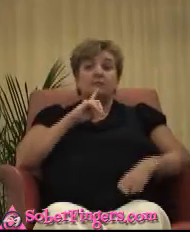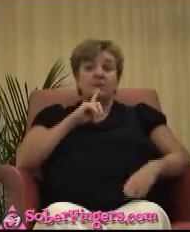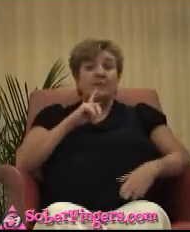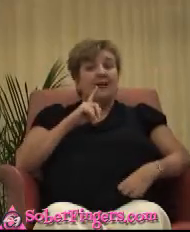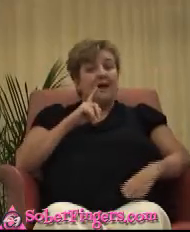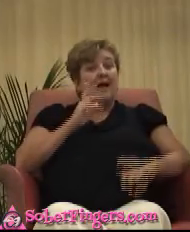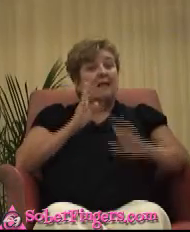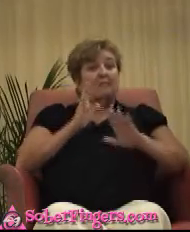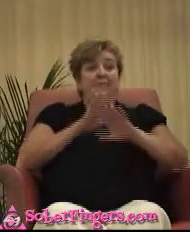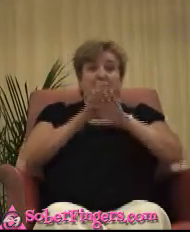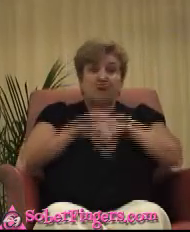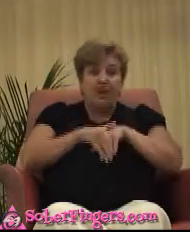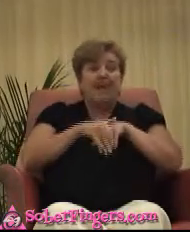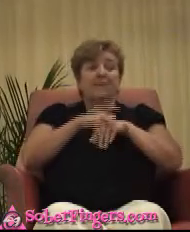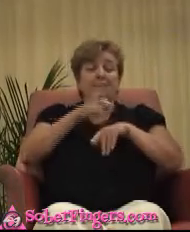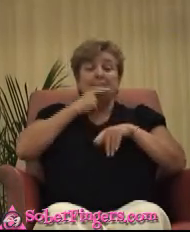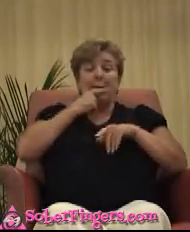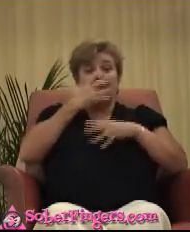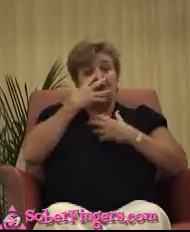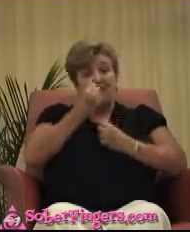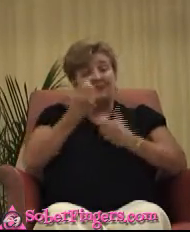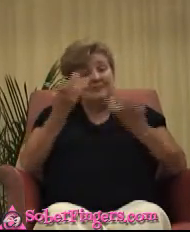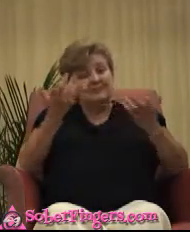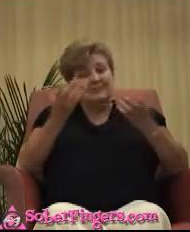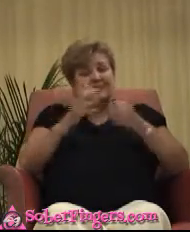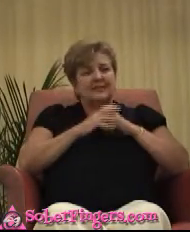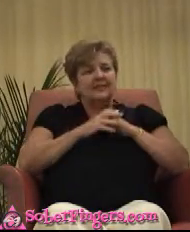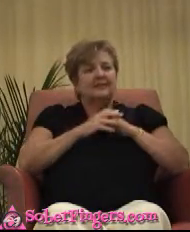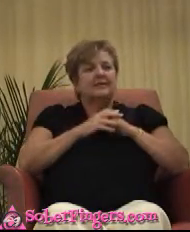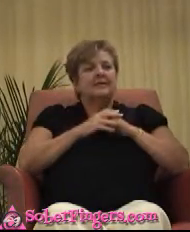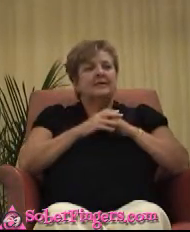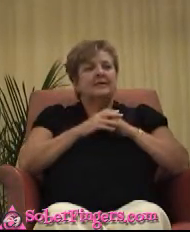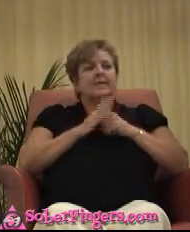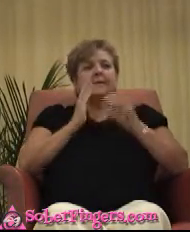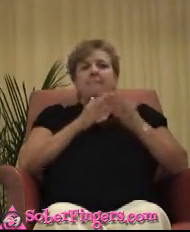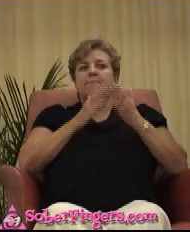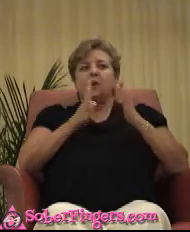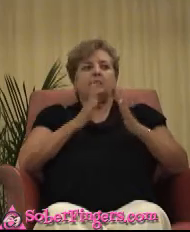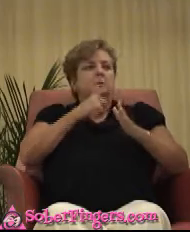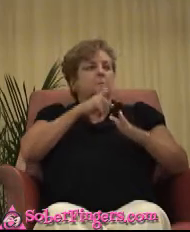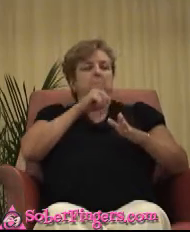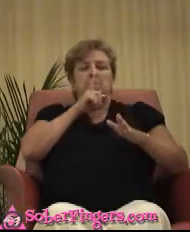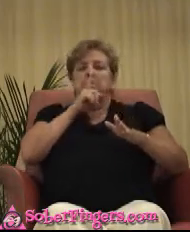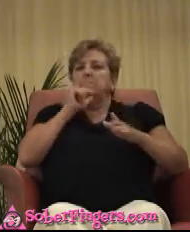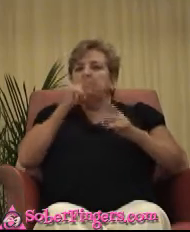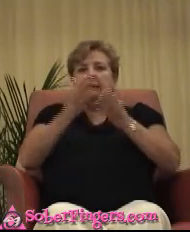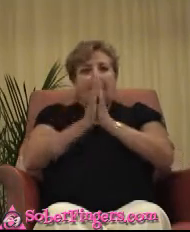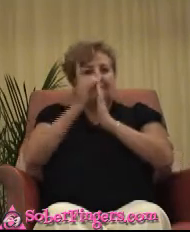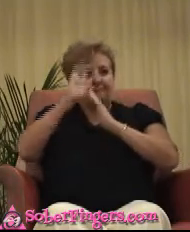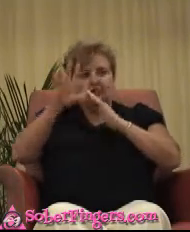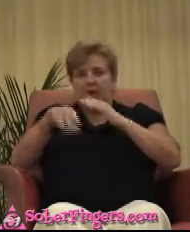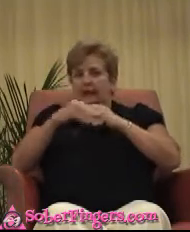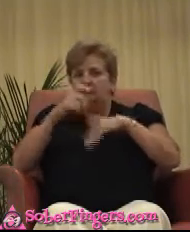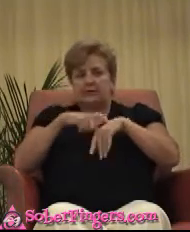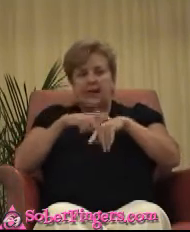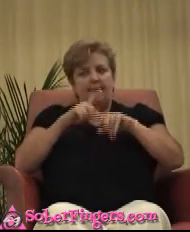entitled to all of that. The prosecutor hadn't asked him for extra time, but the judge, now it's his idea. And I thought, this is going to be